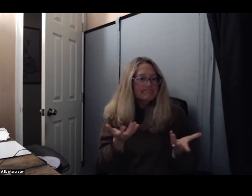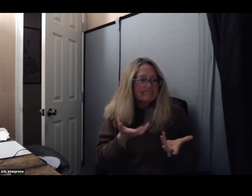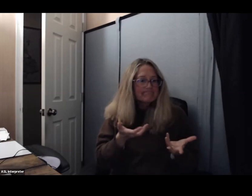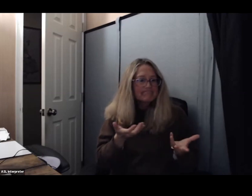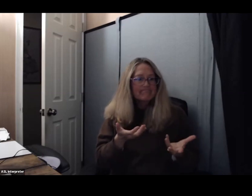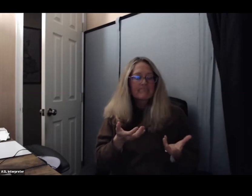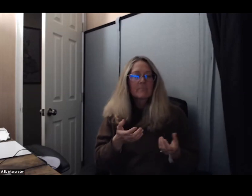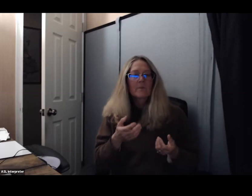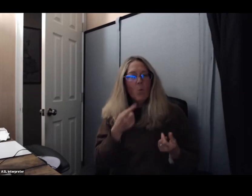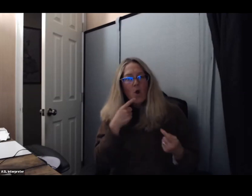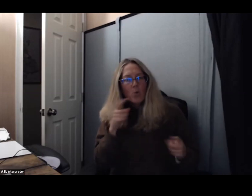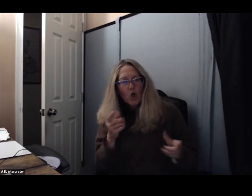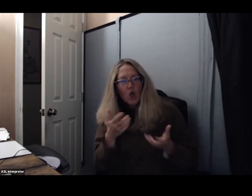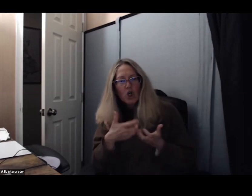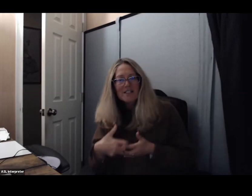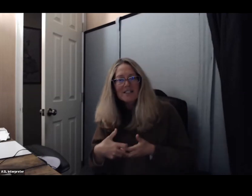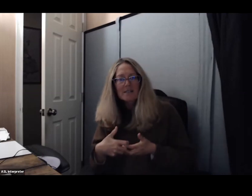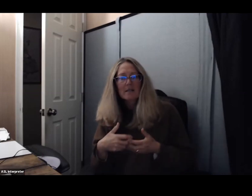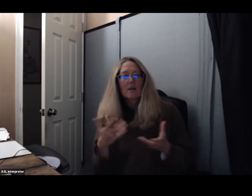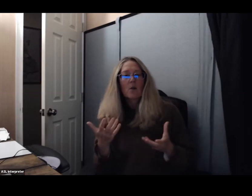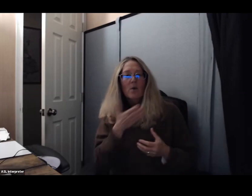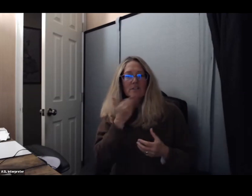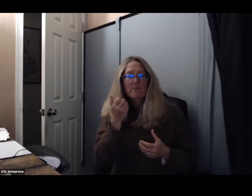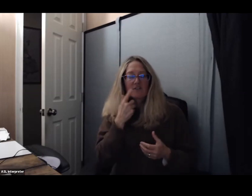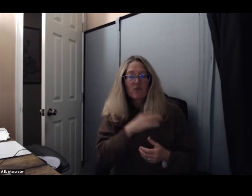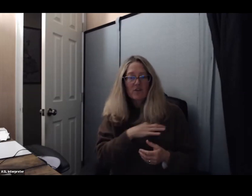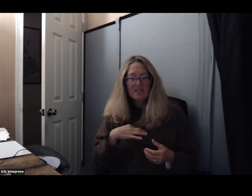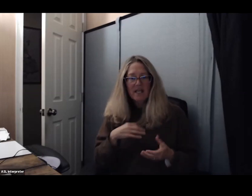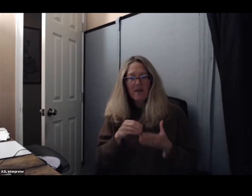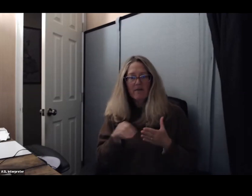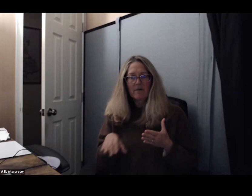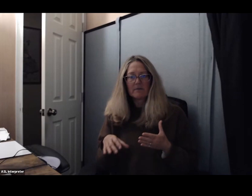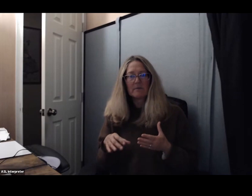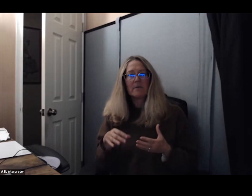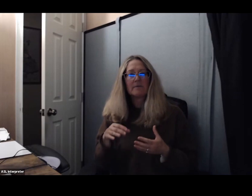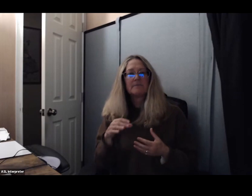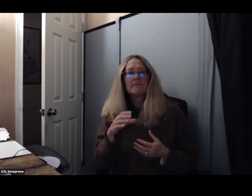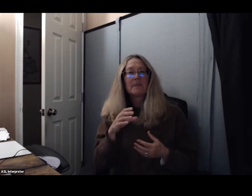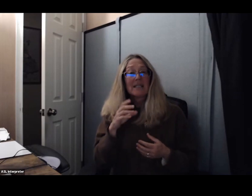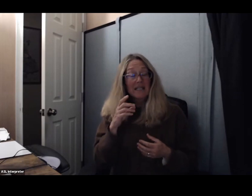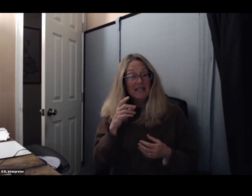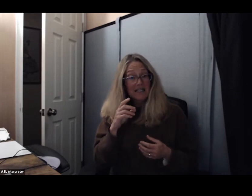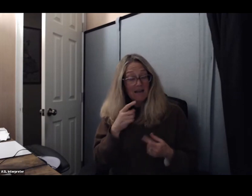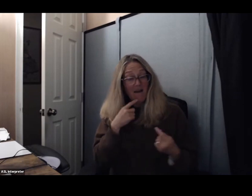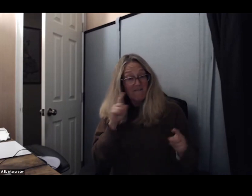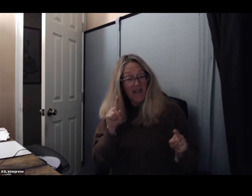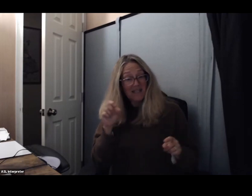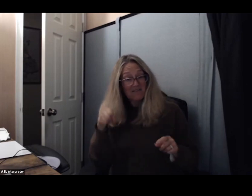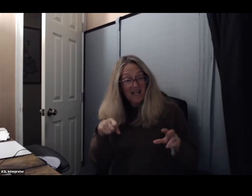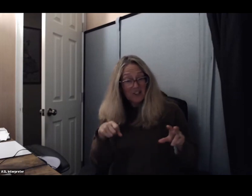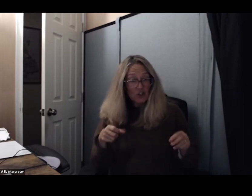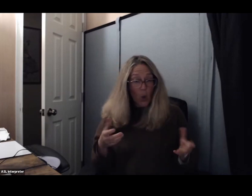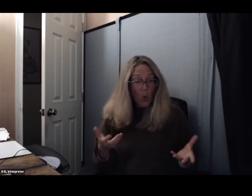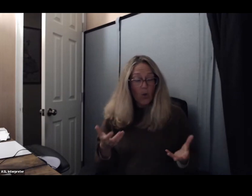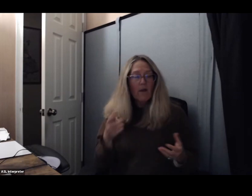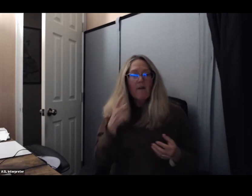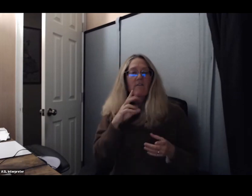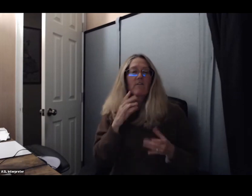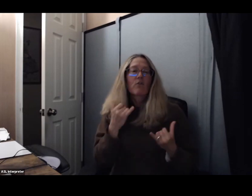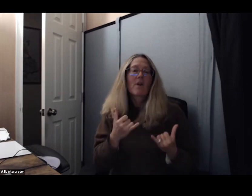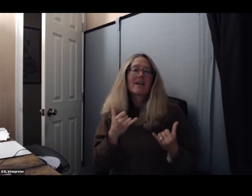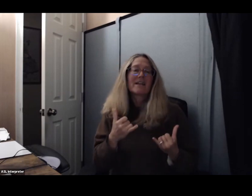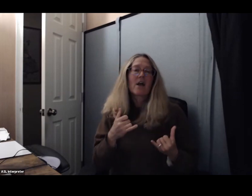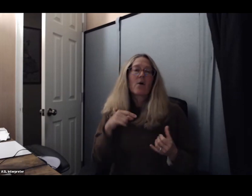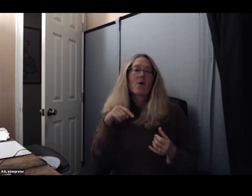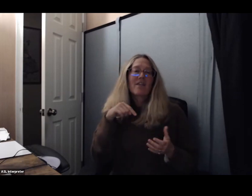is working, what is best for our staff and for our students? What is this effective at this time? But for right now,